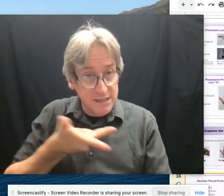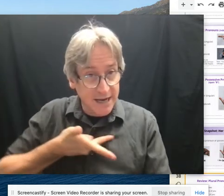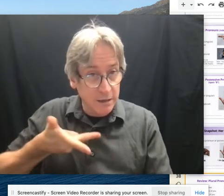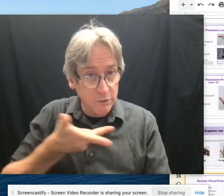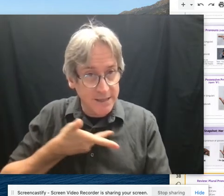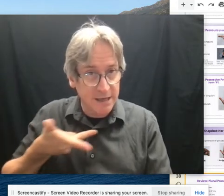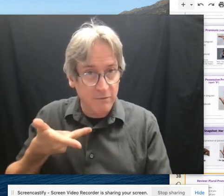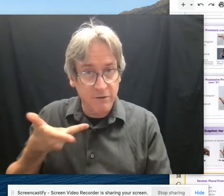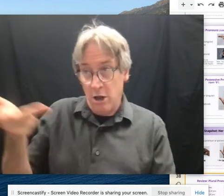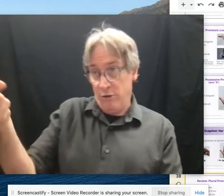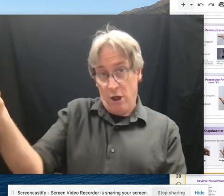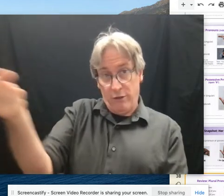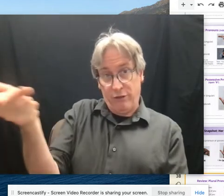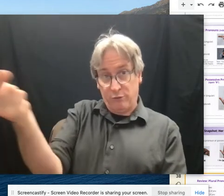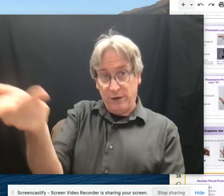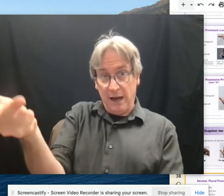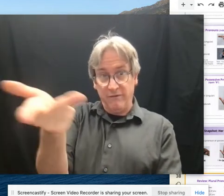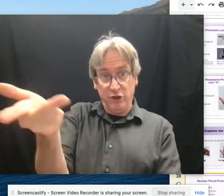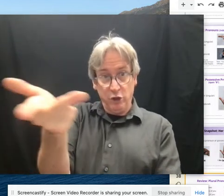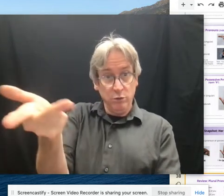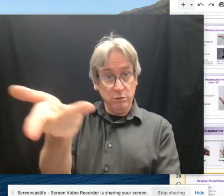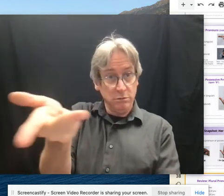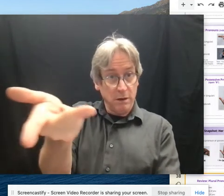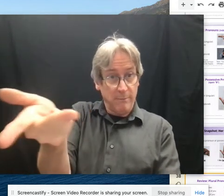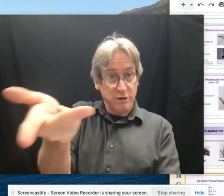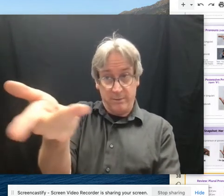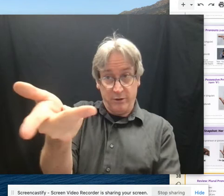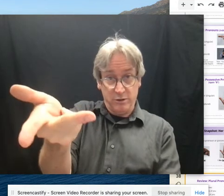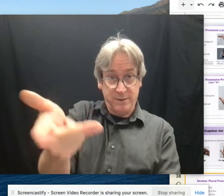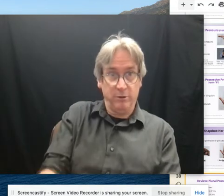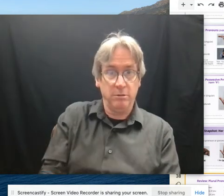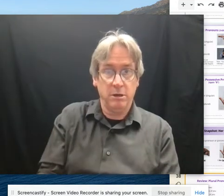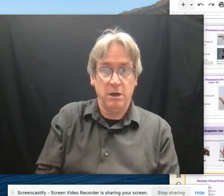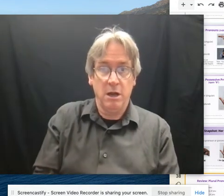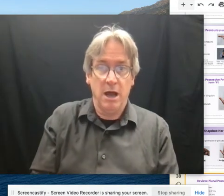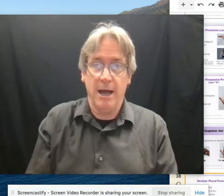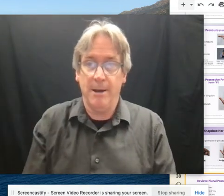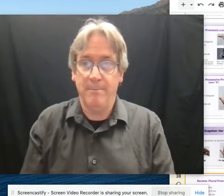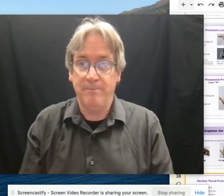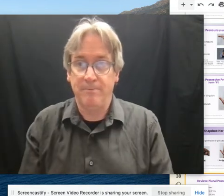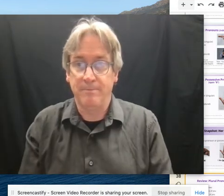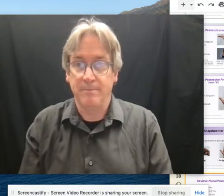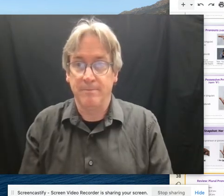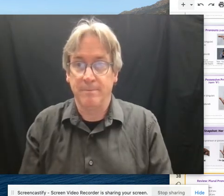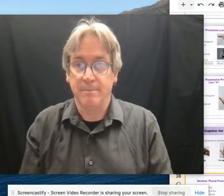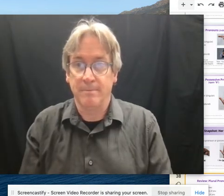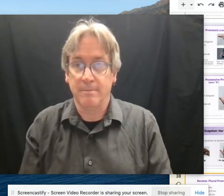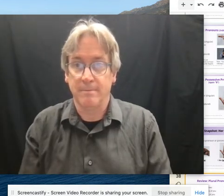Three of us, I include myself. The three of you, I'm talking about those people.